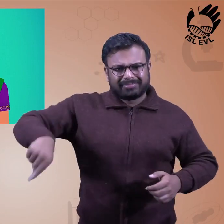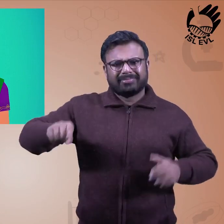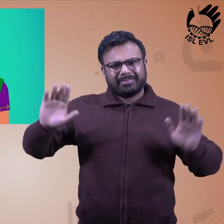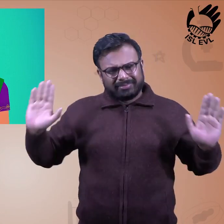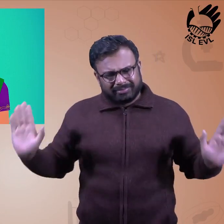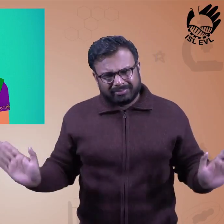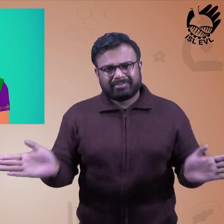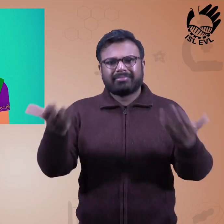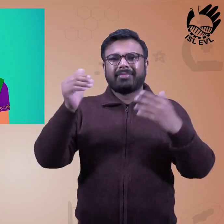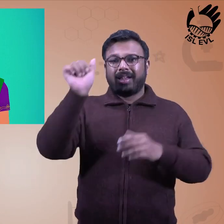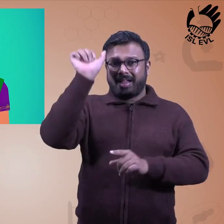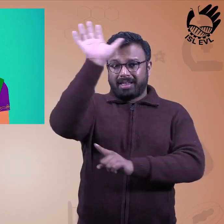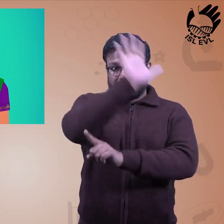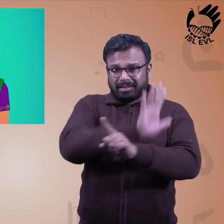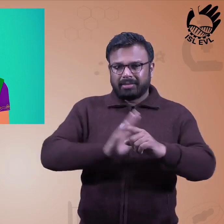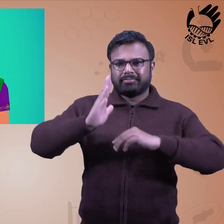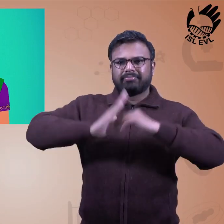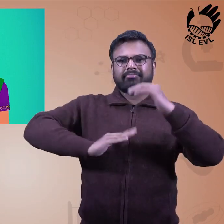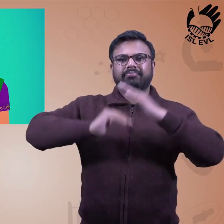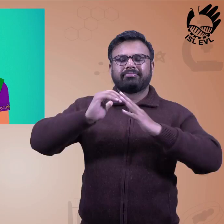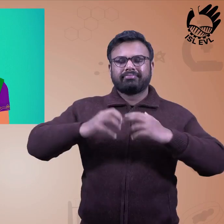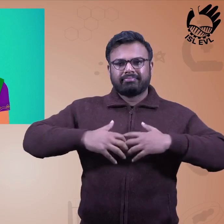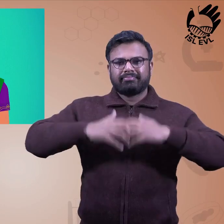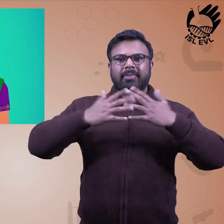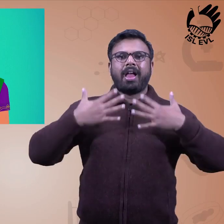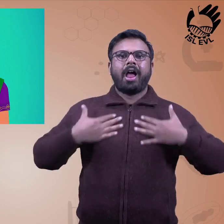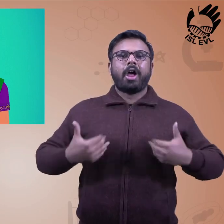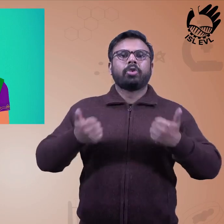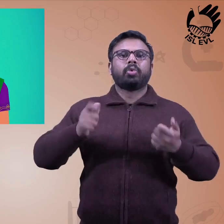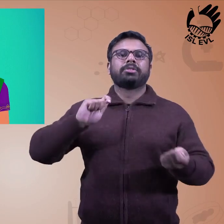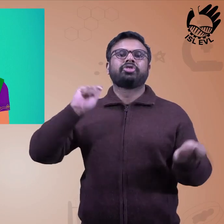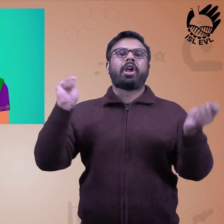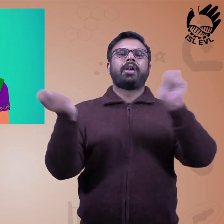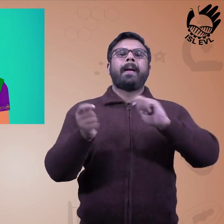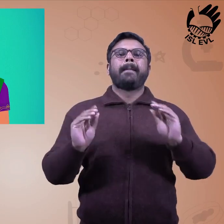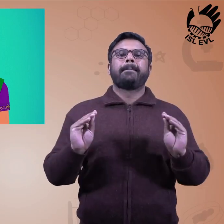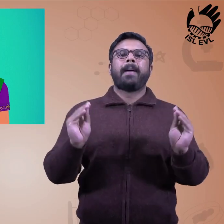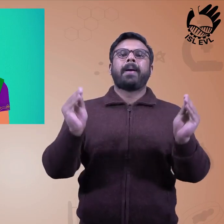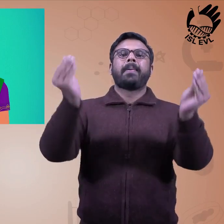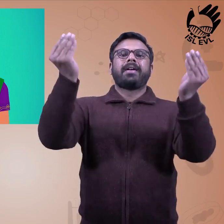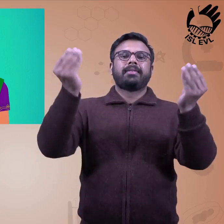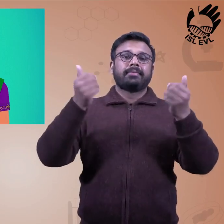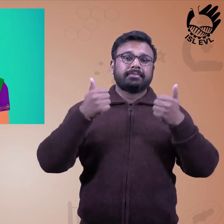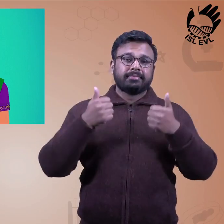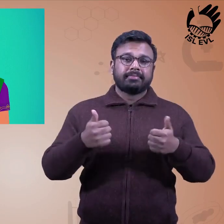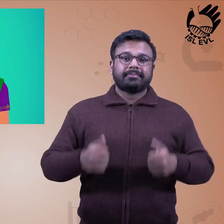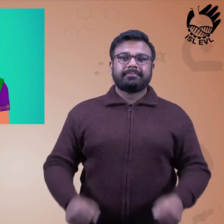be a change maker and build a healthier India.